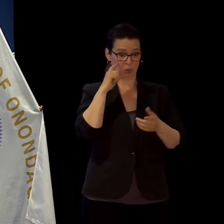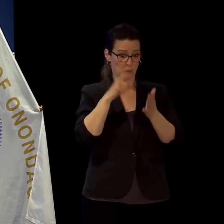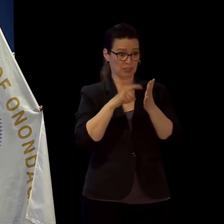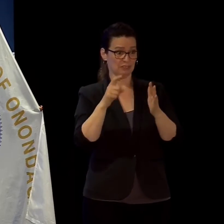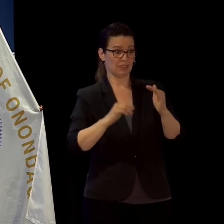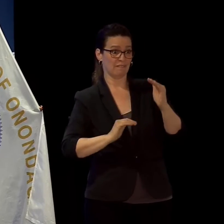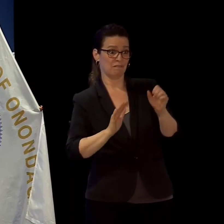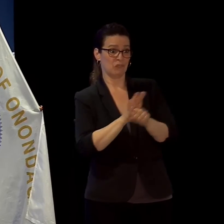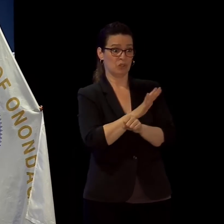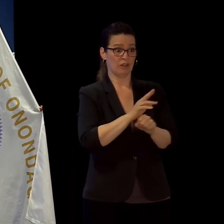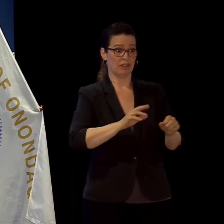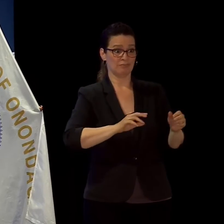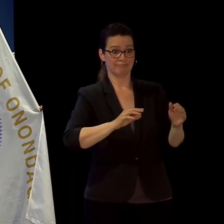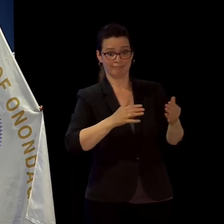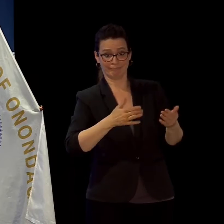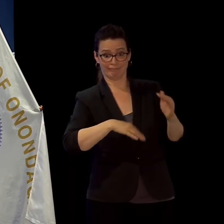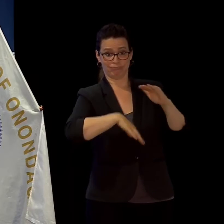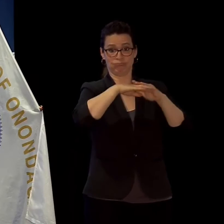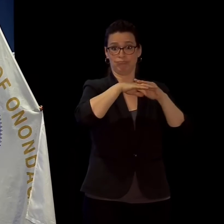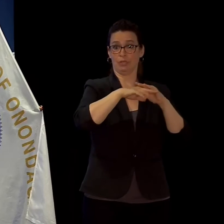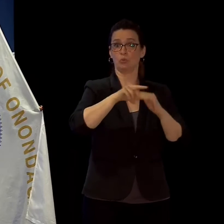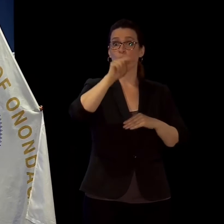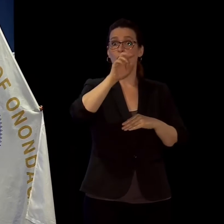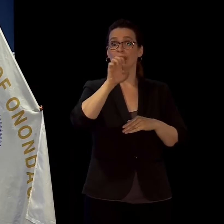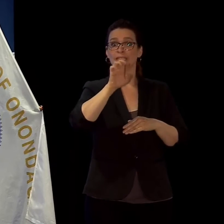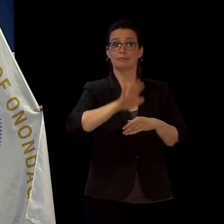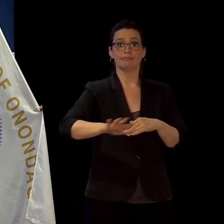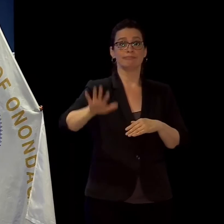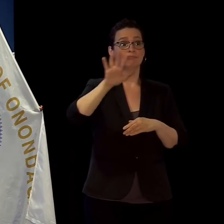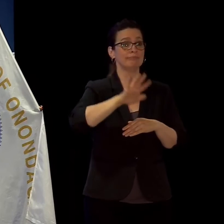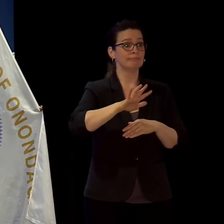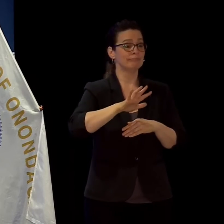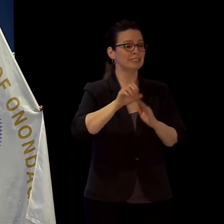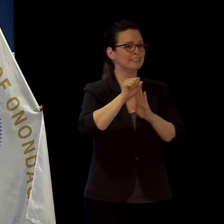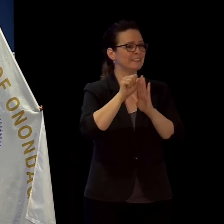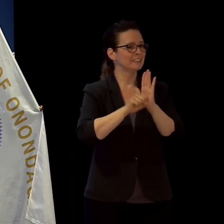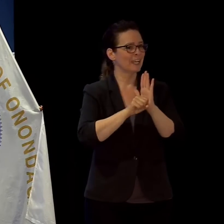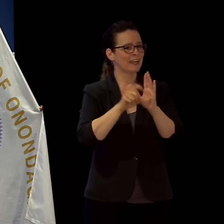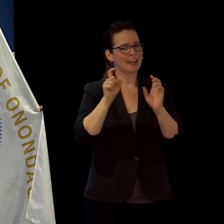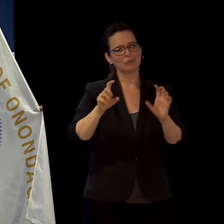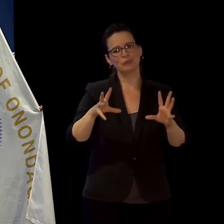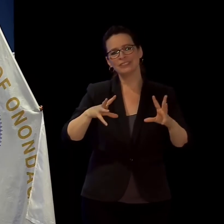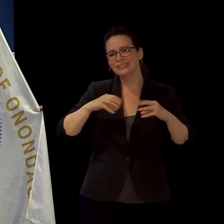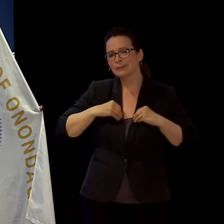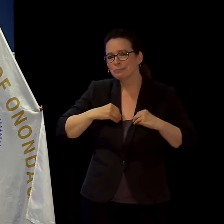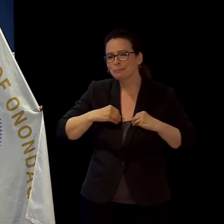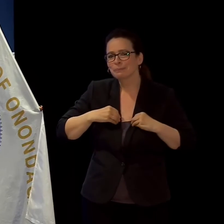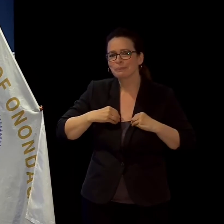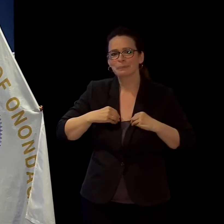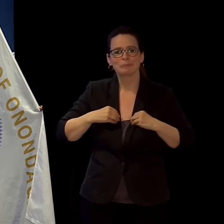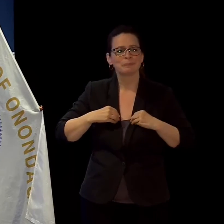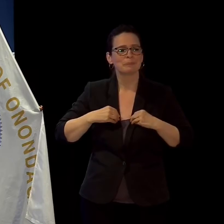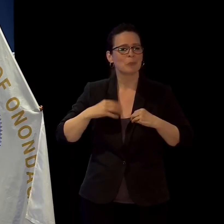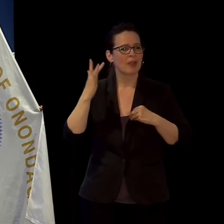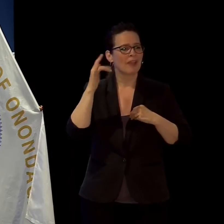Northeast. So I think the state's going to have to move with that, or we'll be at a competitive